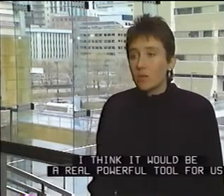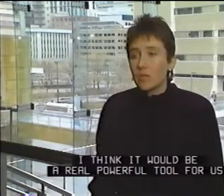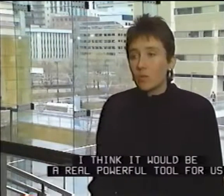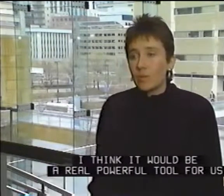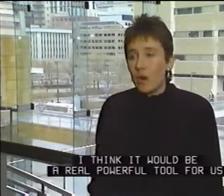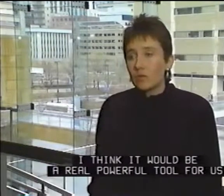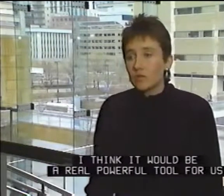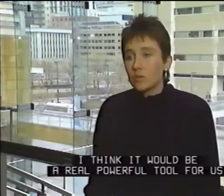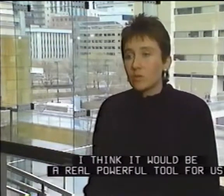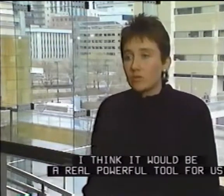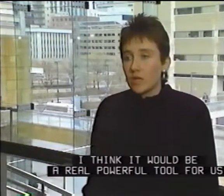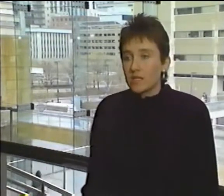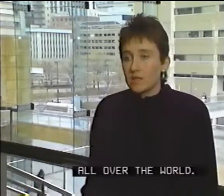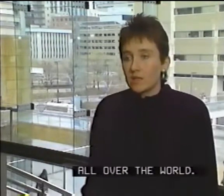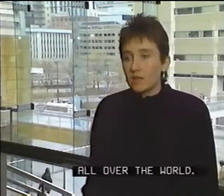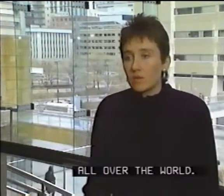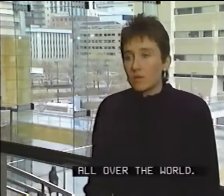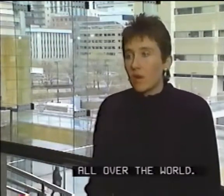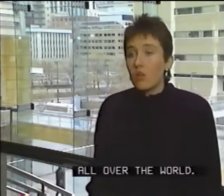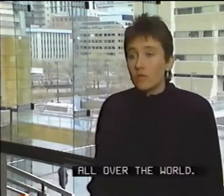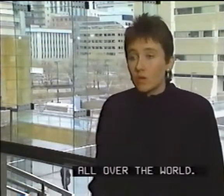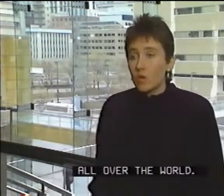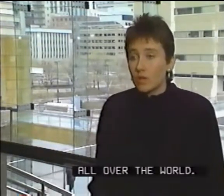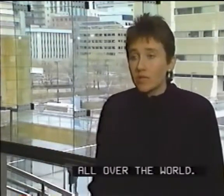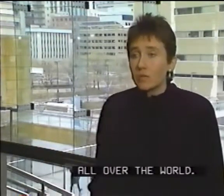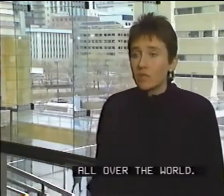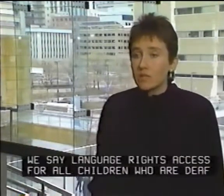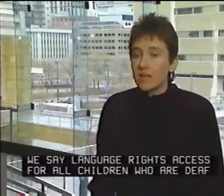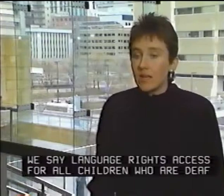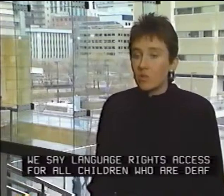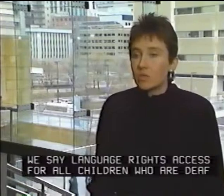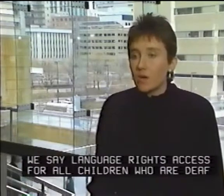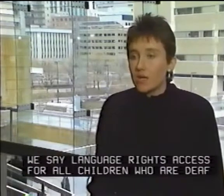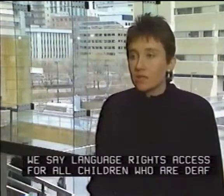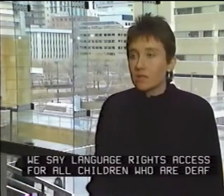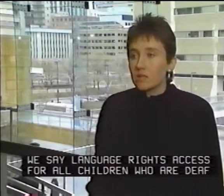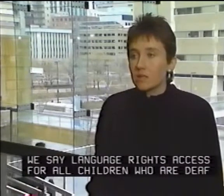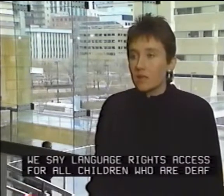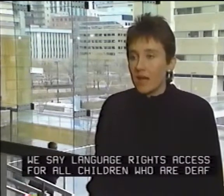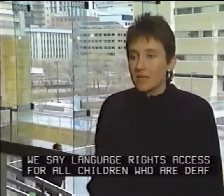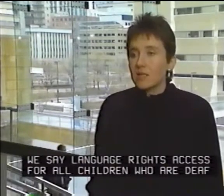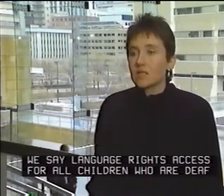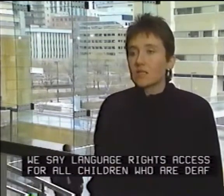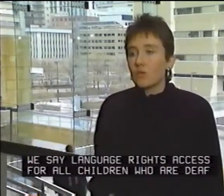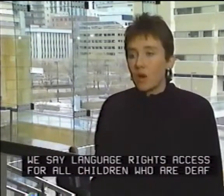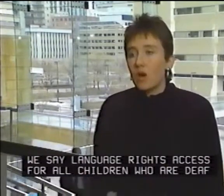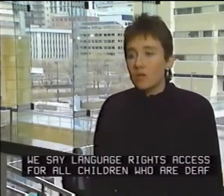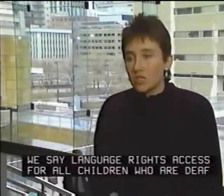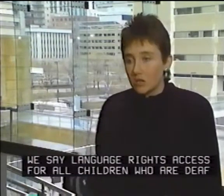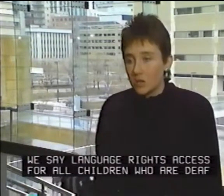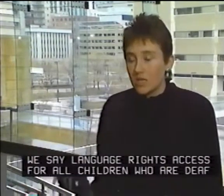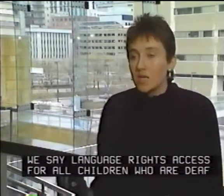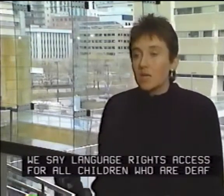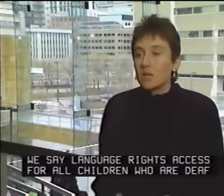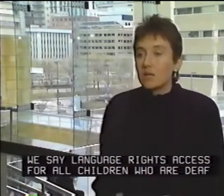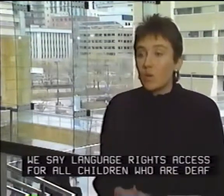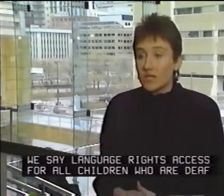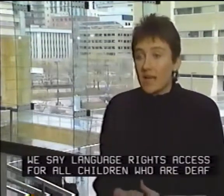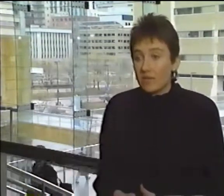that would be a real powerful tool for us all over the world. And we say language rights access for all children who are deaf